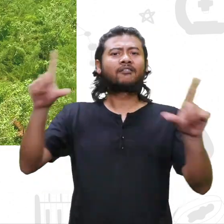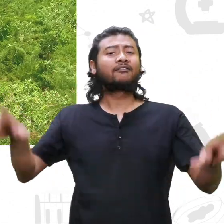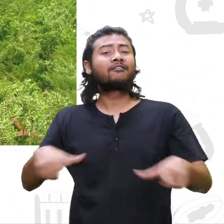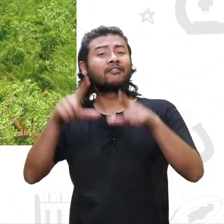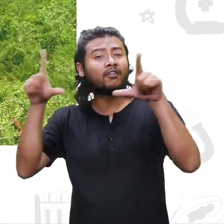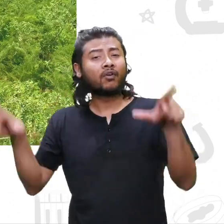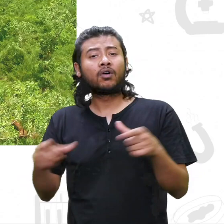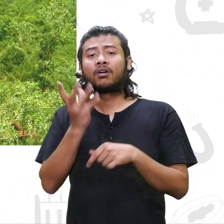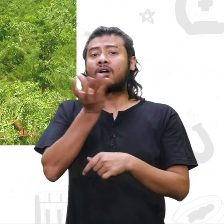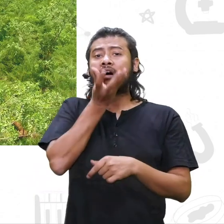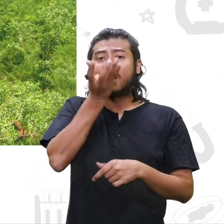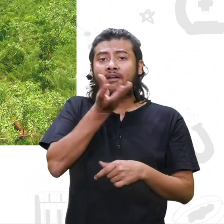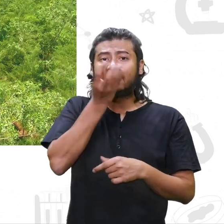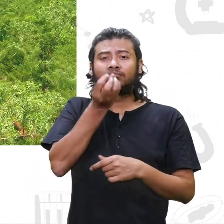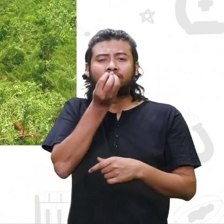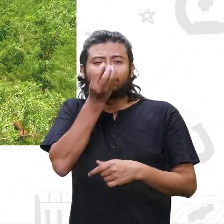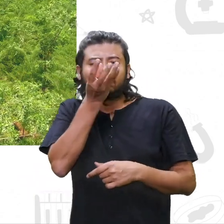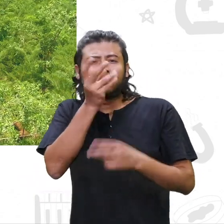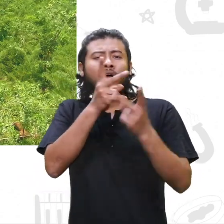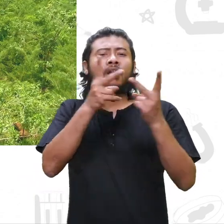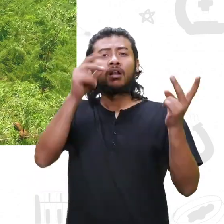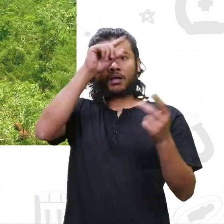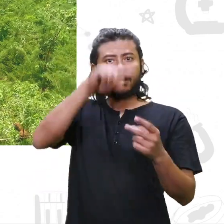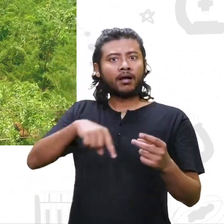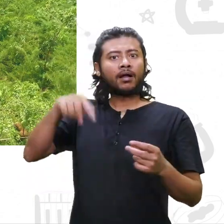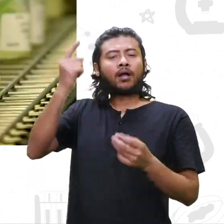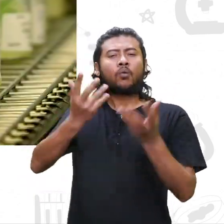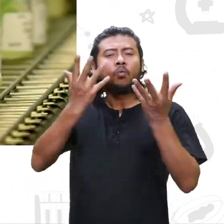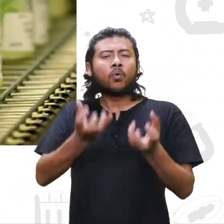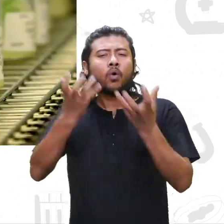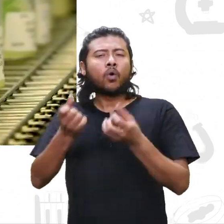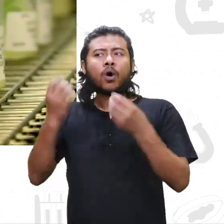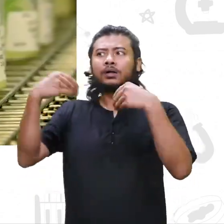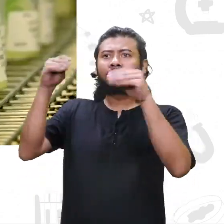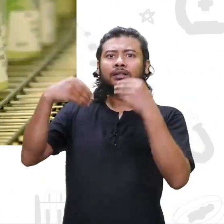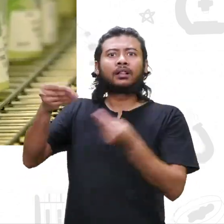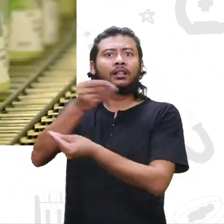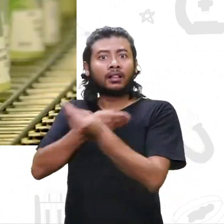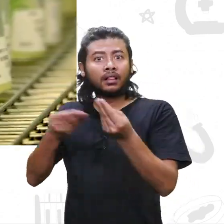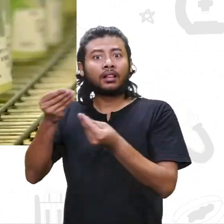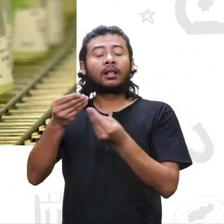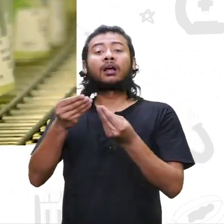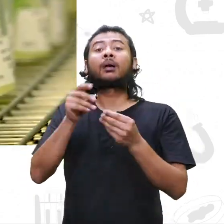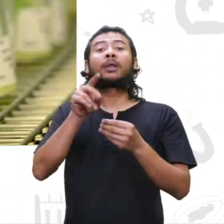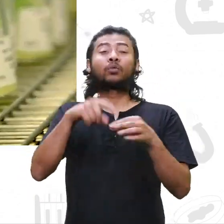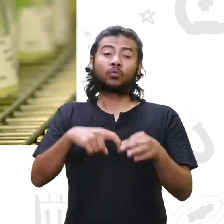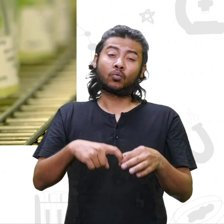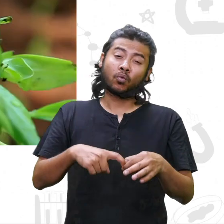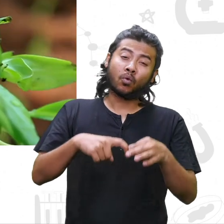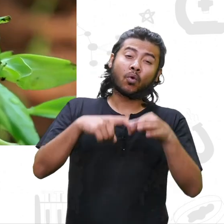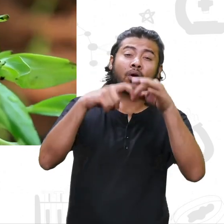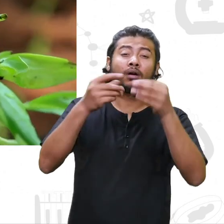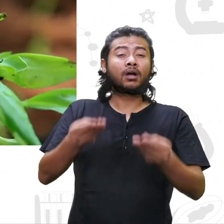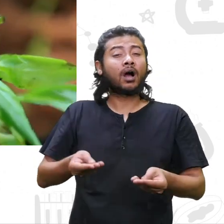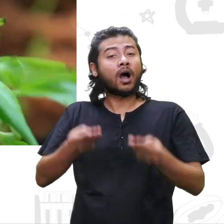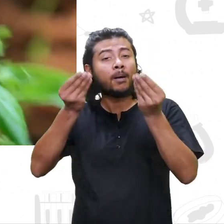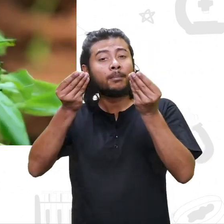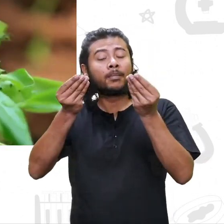forestry, plantation, and horticulture crops, the need of high quality, high yielding, and disease-free plantlets